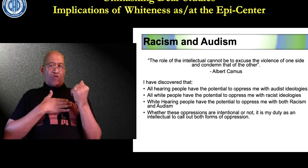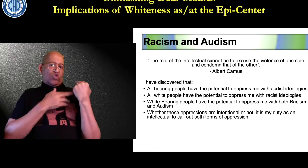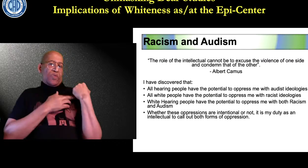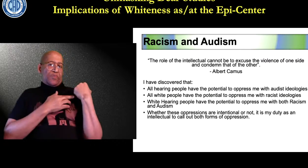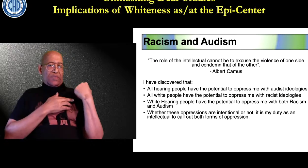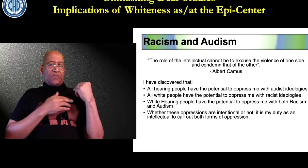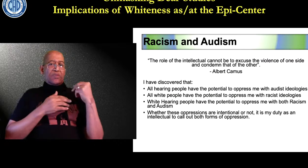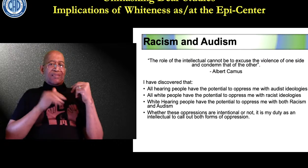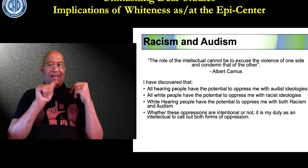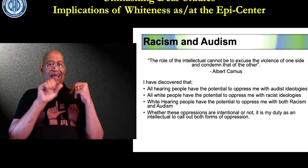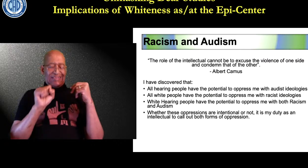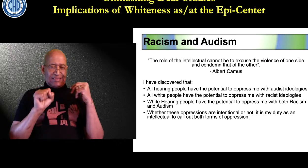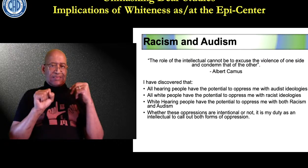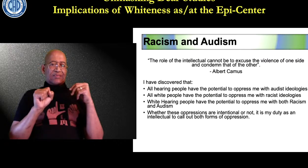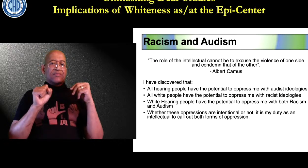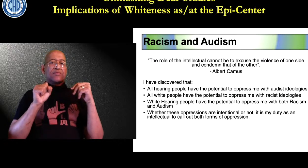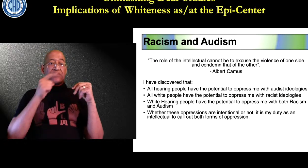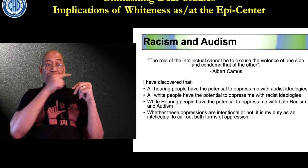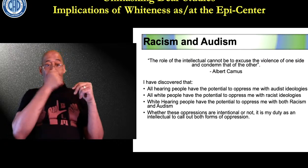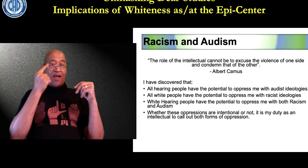both communities know.